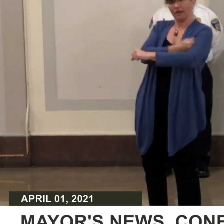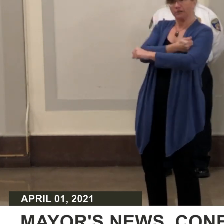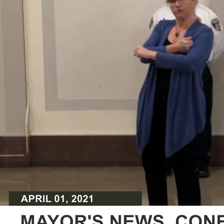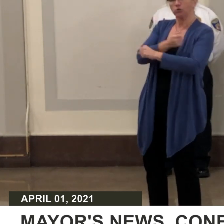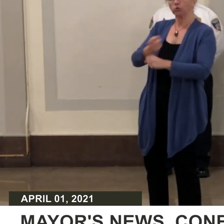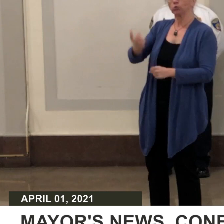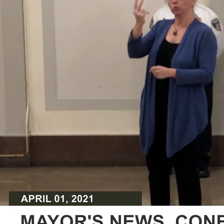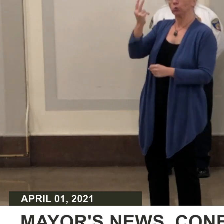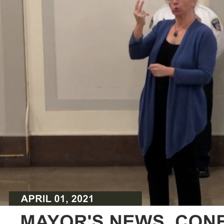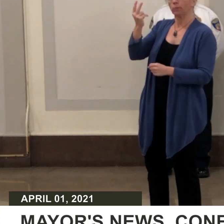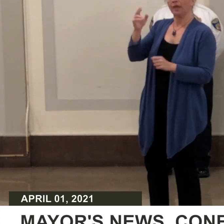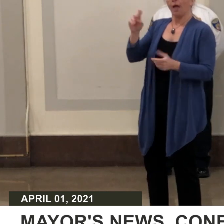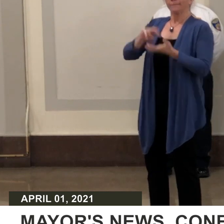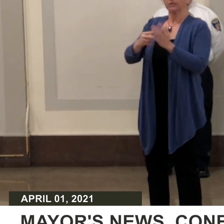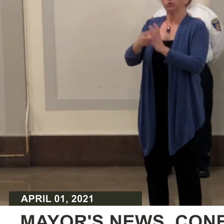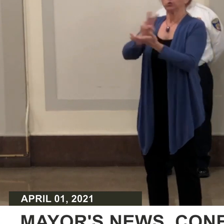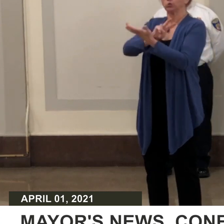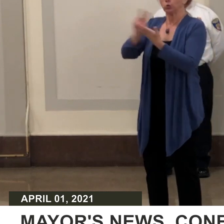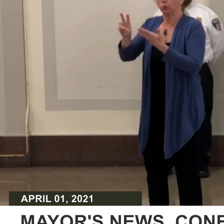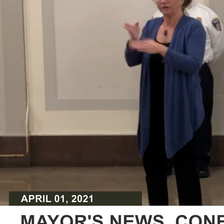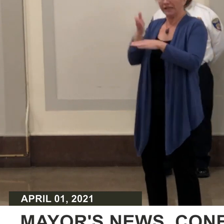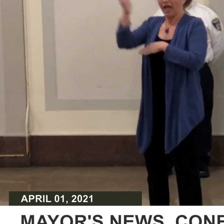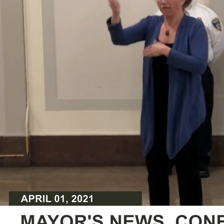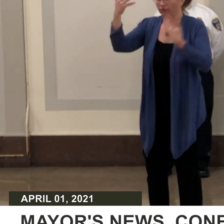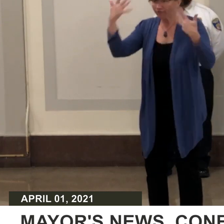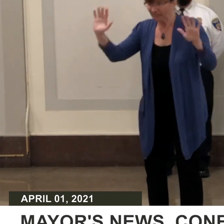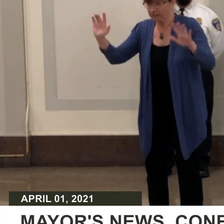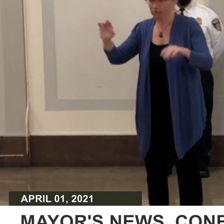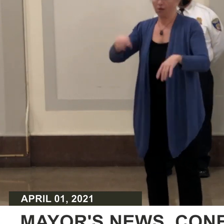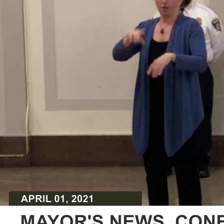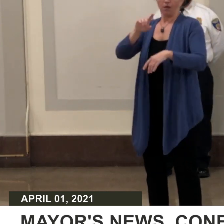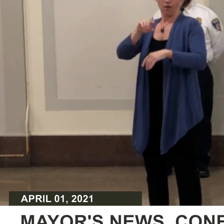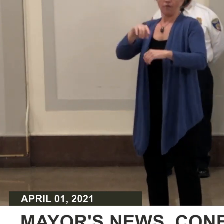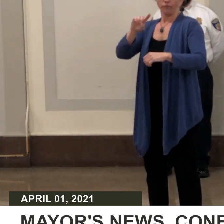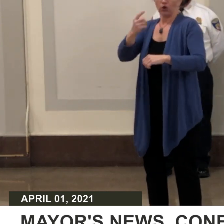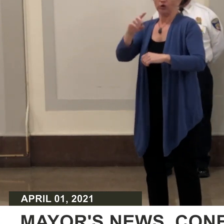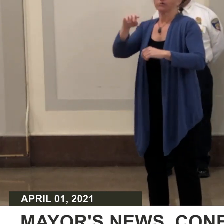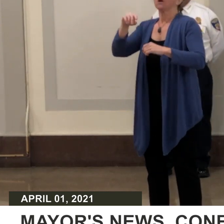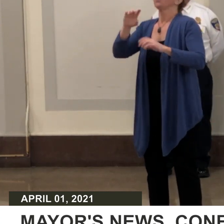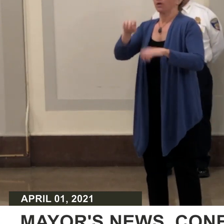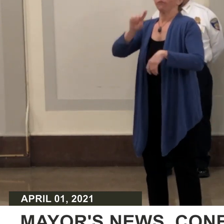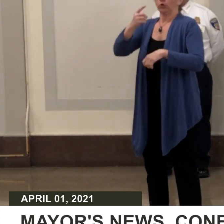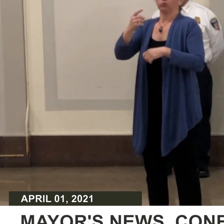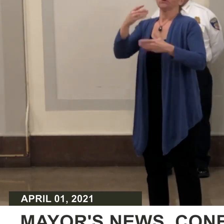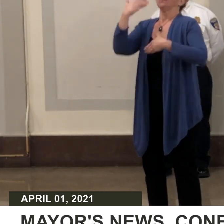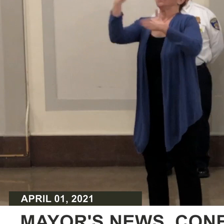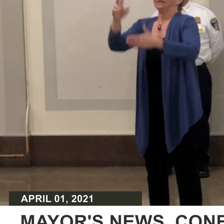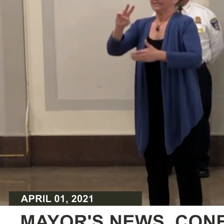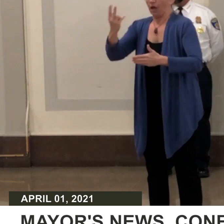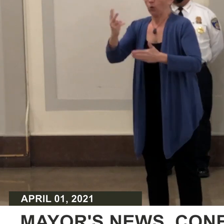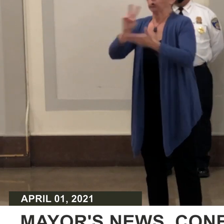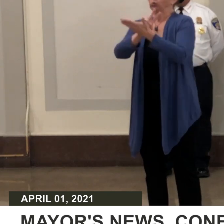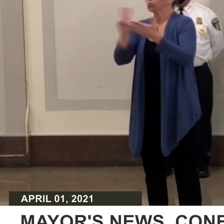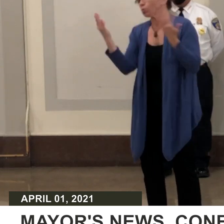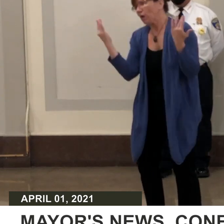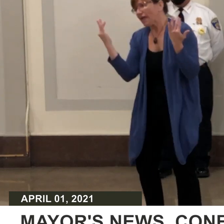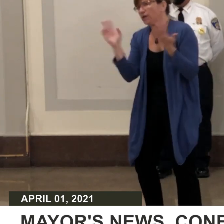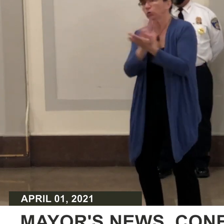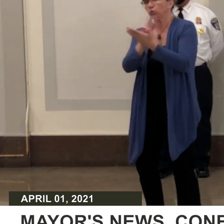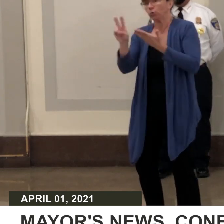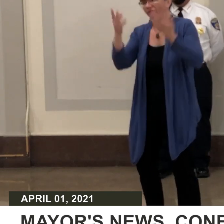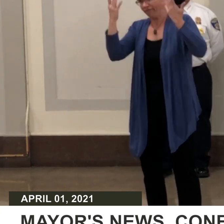Moderna, and 2 weeks post the 1 dose of Johnson & Johnson. So just getting the vaccine, it takes some time for you to actually be